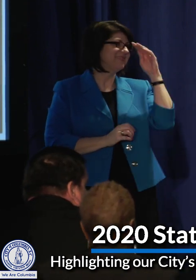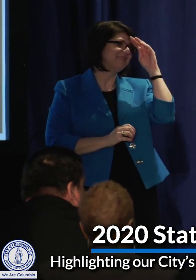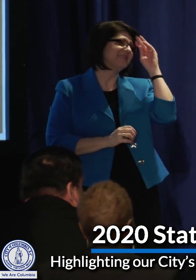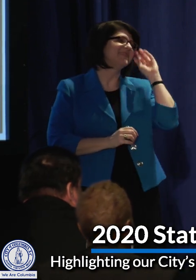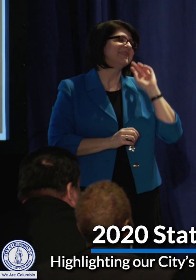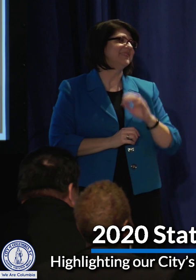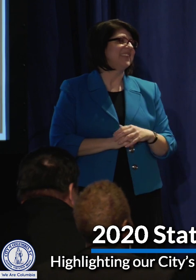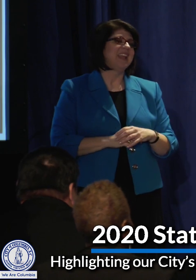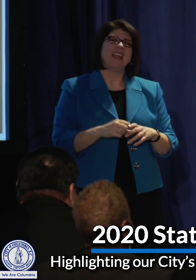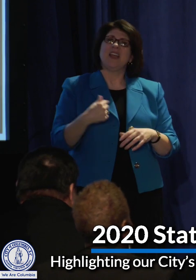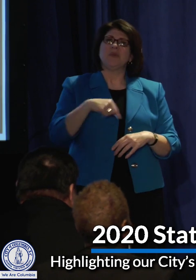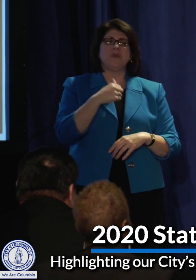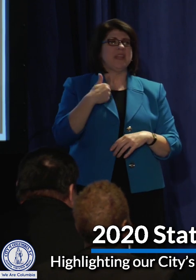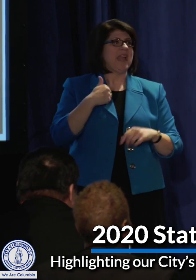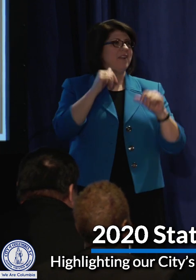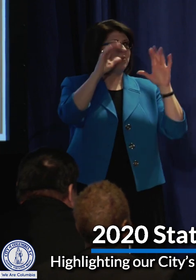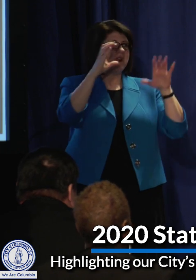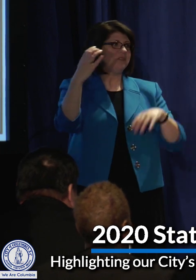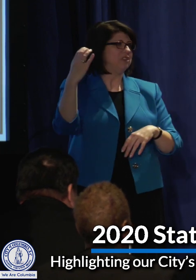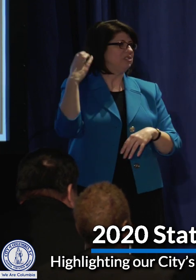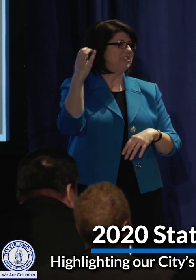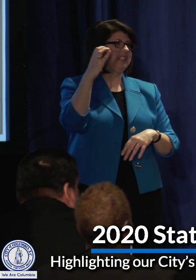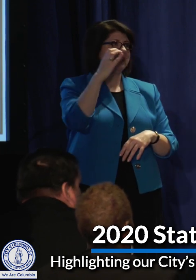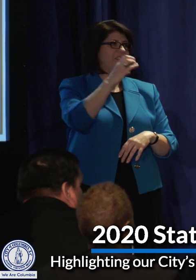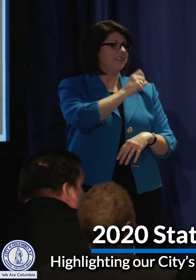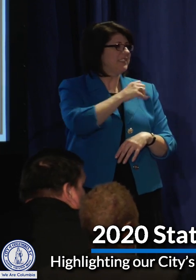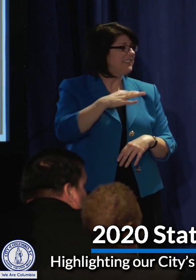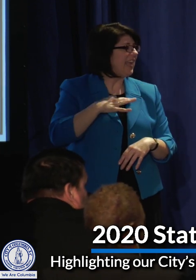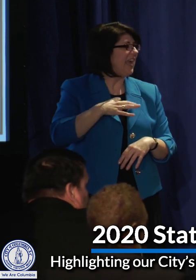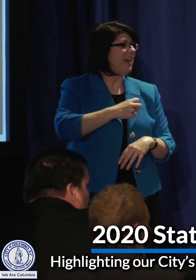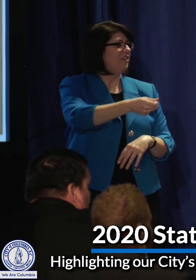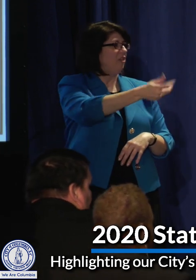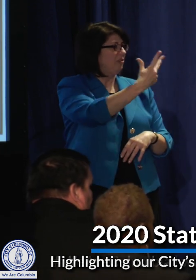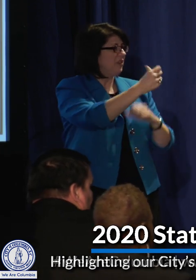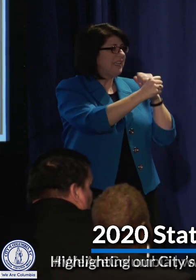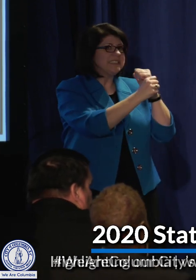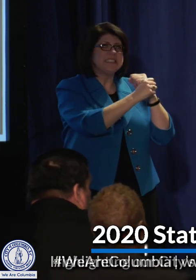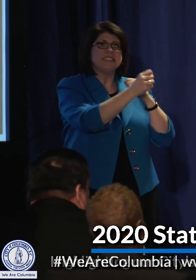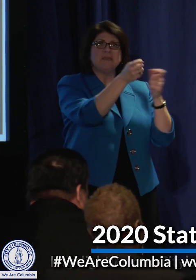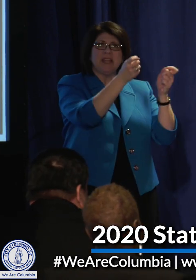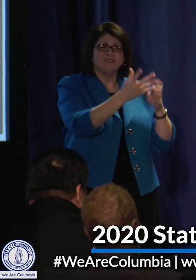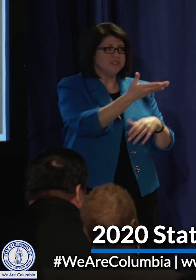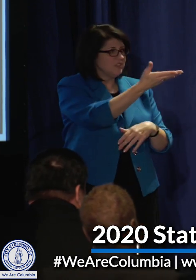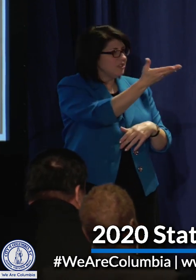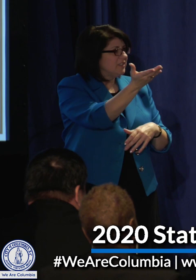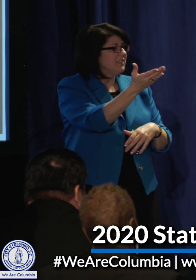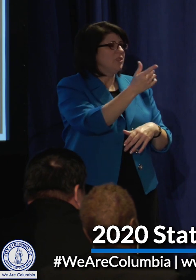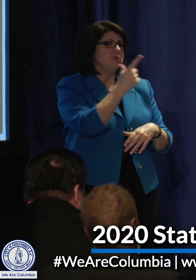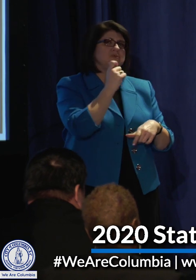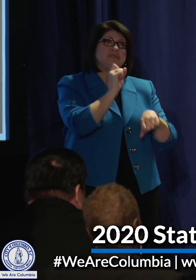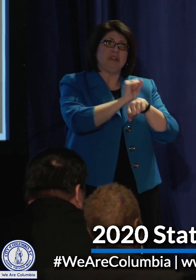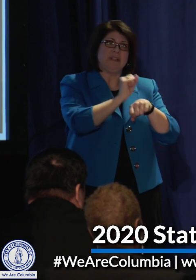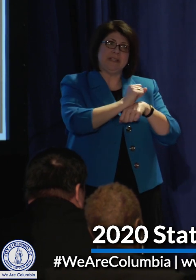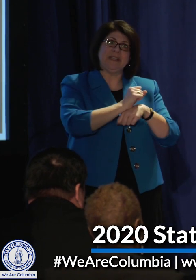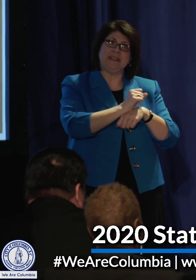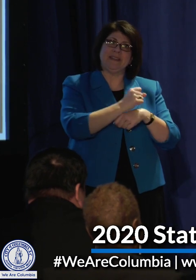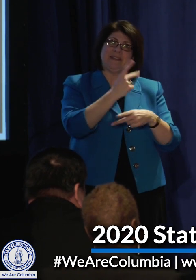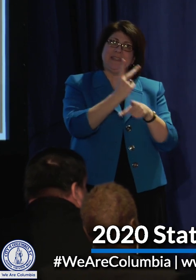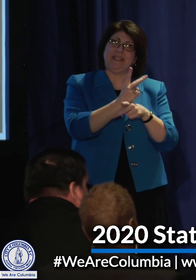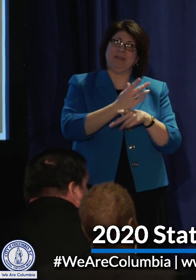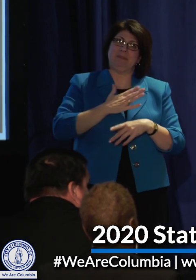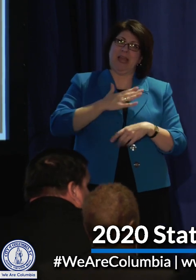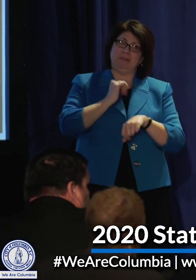We have a wonderful chief of staff, city attorney, our three assistant city managers who certainly keep me straight every